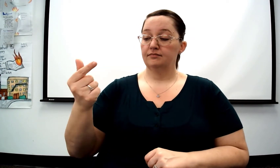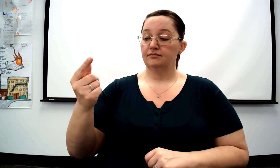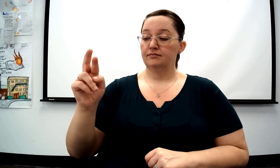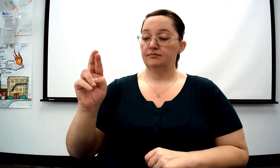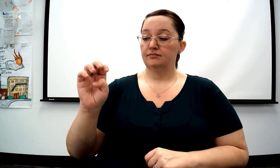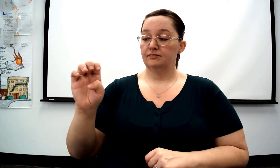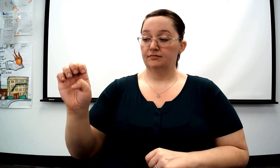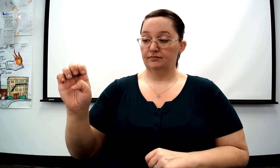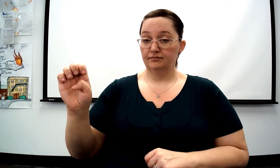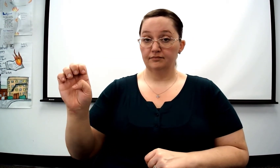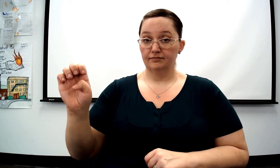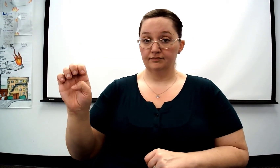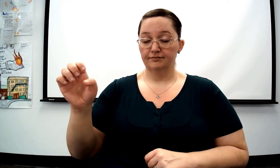16, agree.